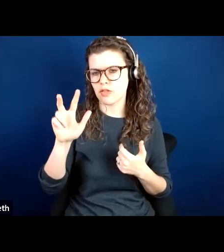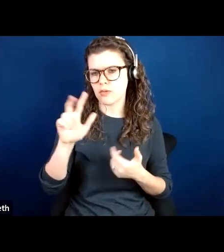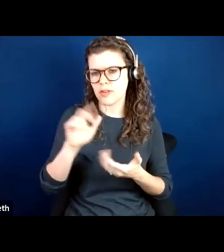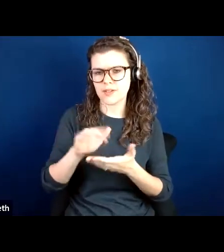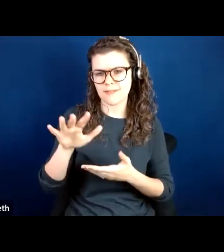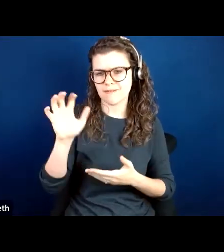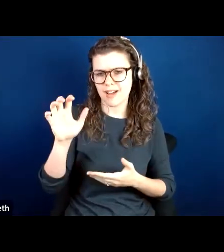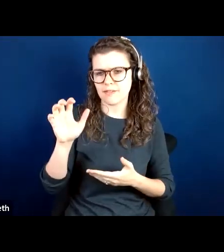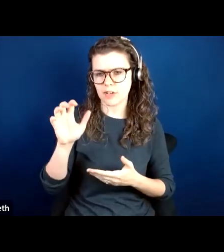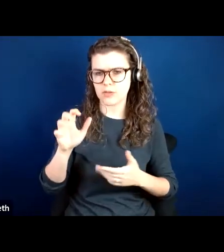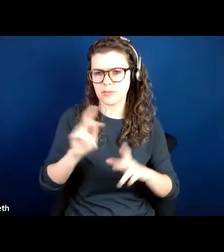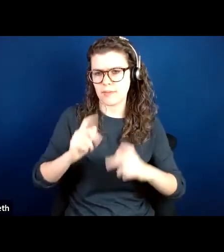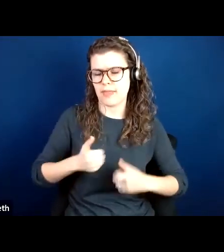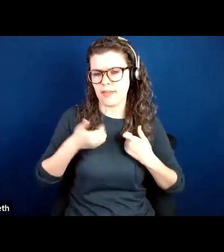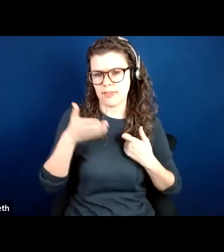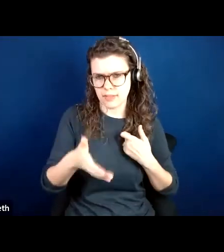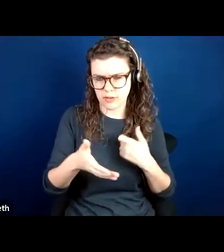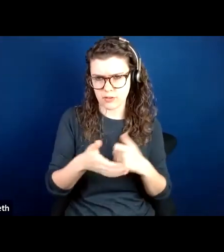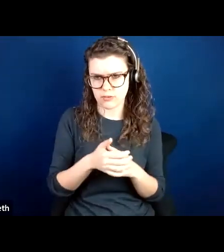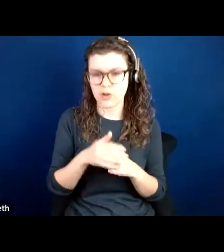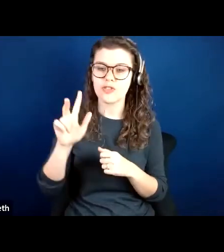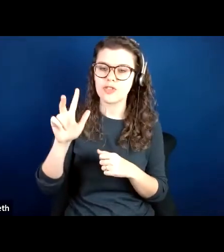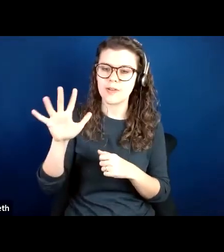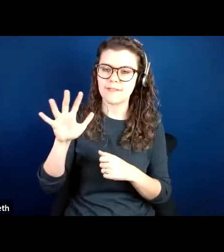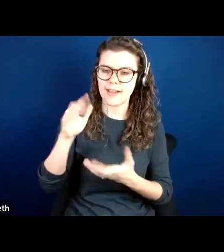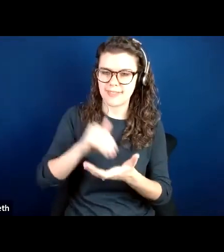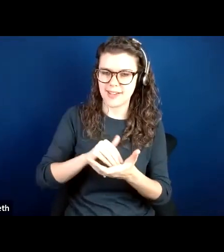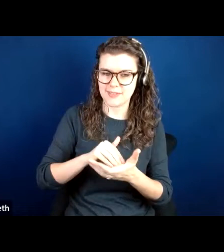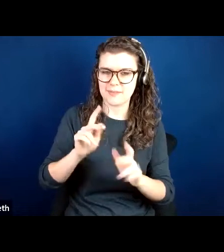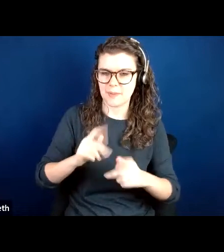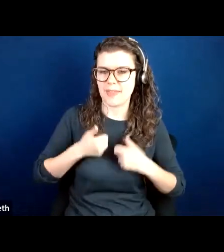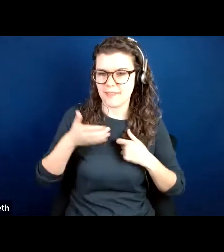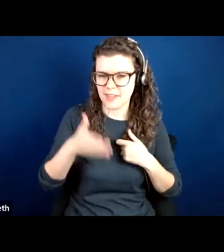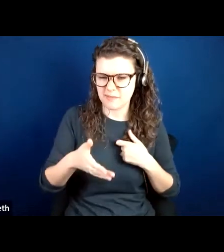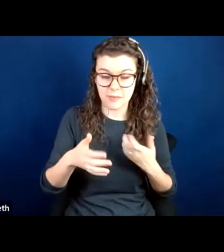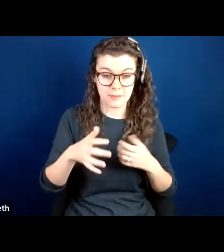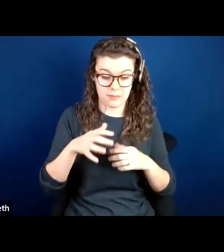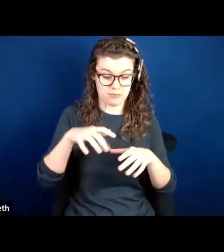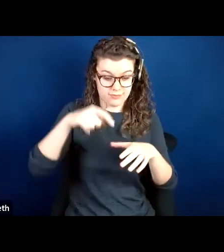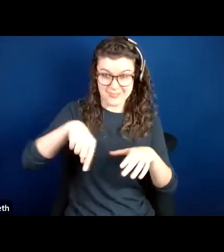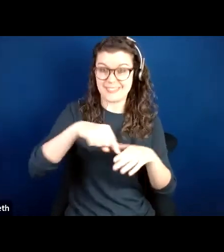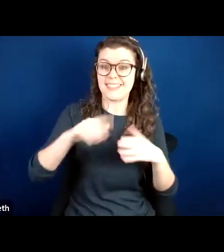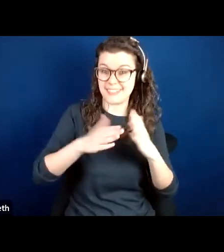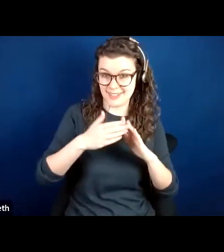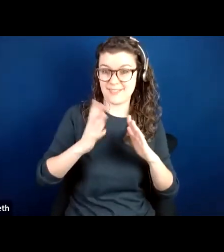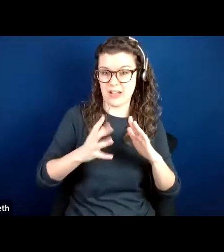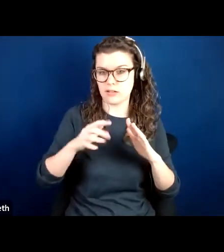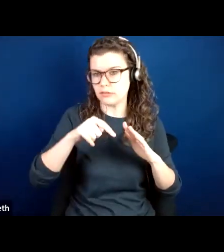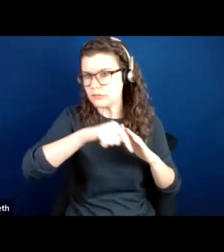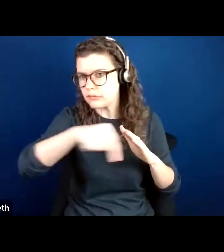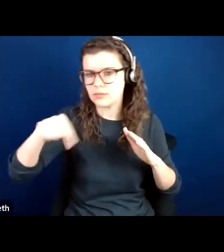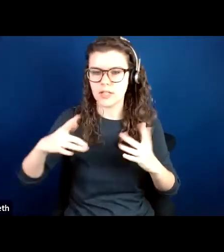residents, but the majority of the surrounding area is quite rural. Outdoor recreation is